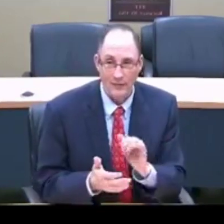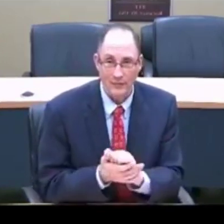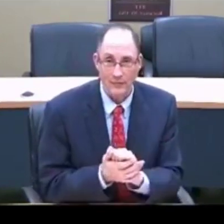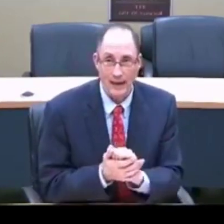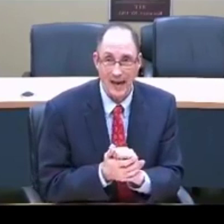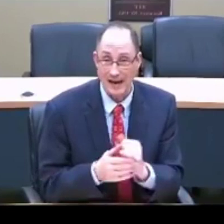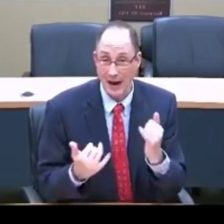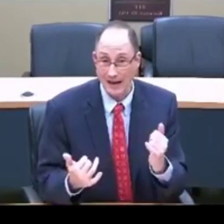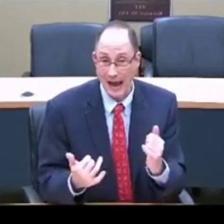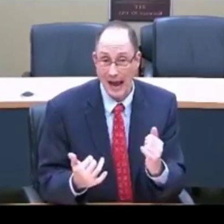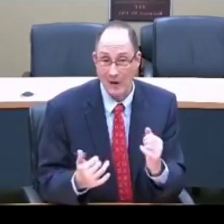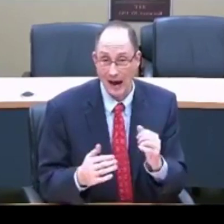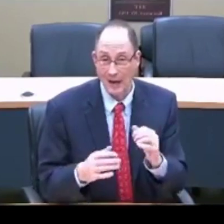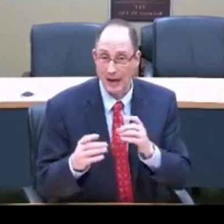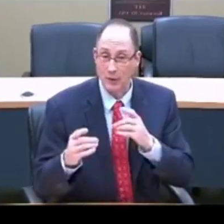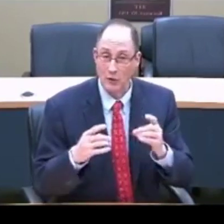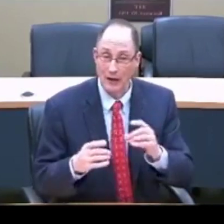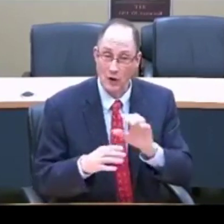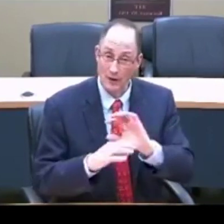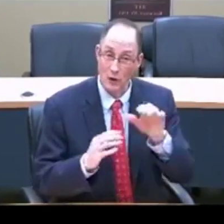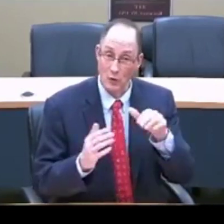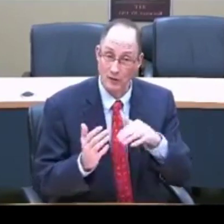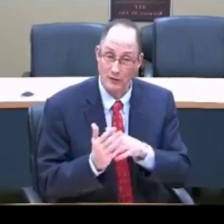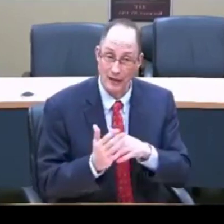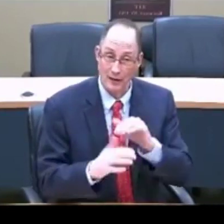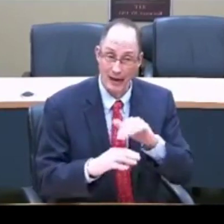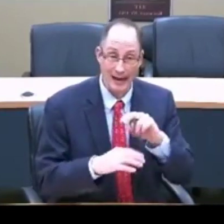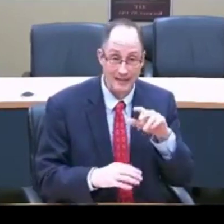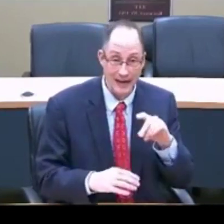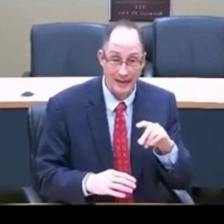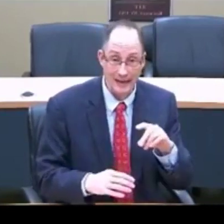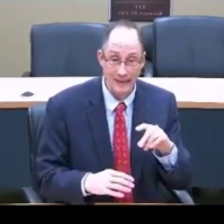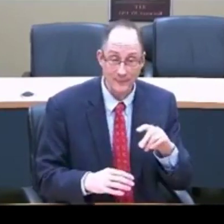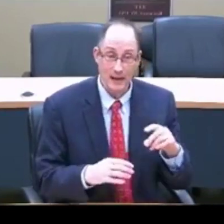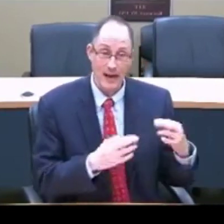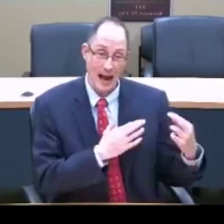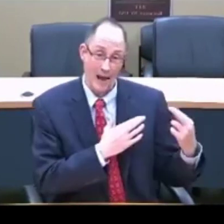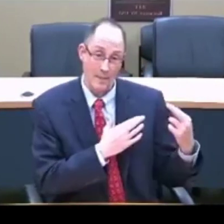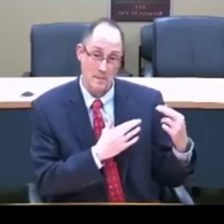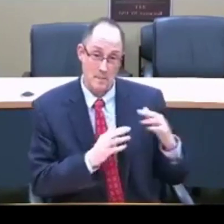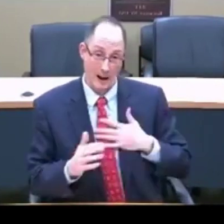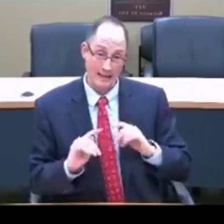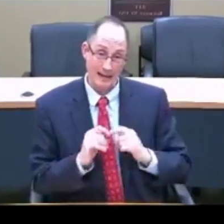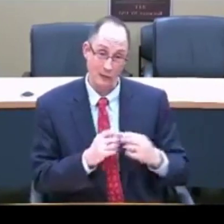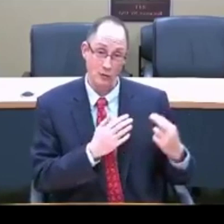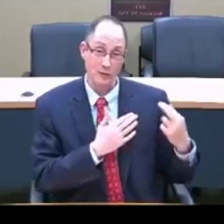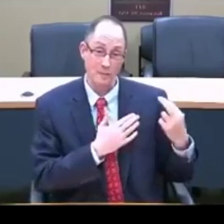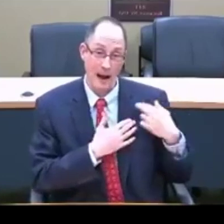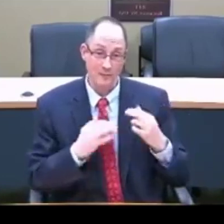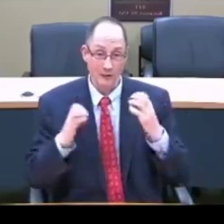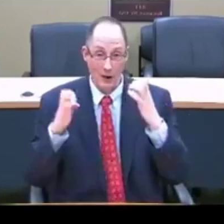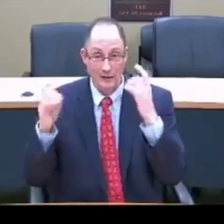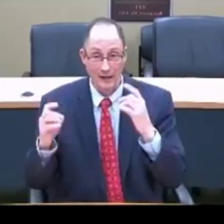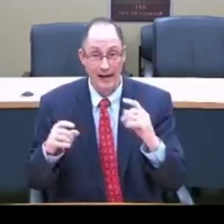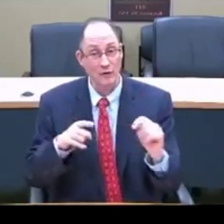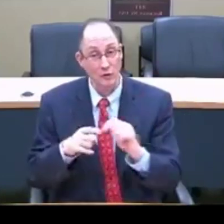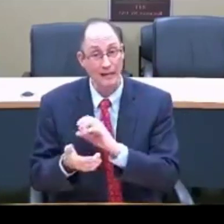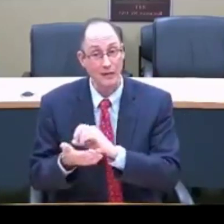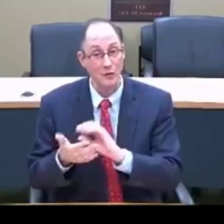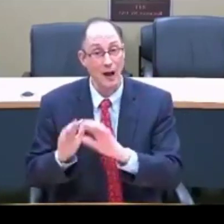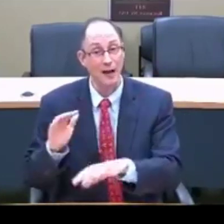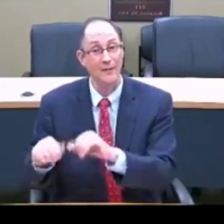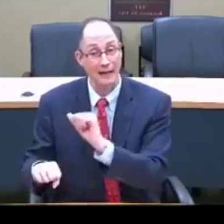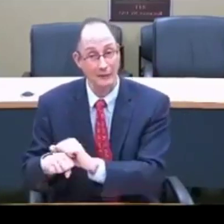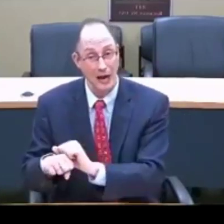So, and right now, I am a director of a career center at NCHEDI. My team is responsible, educating, training